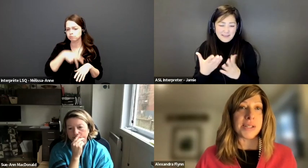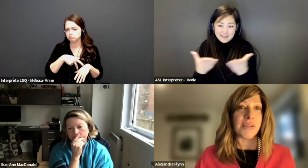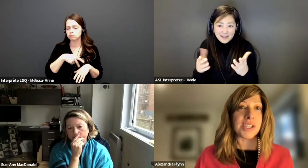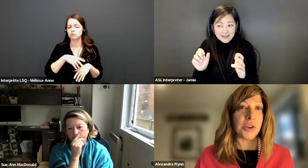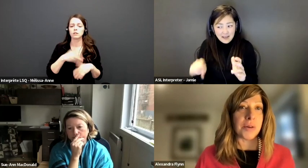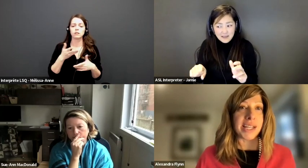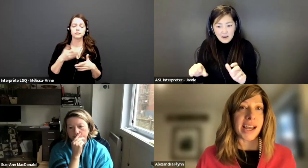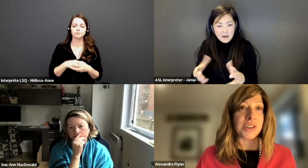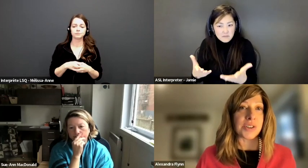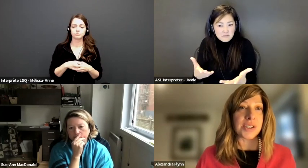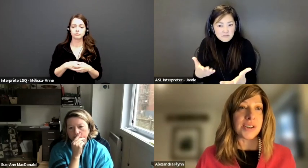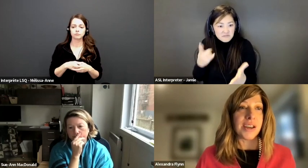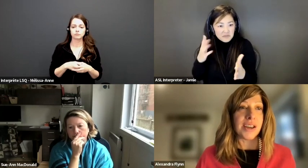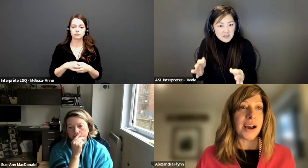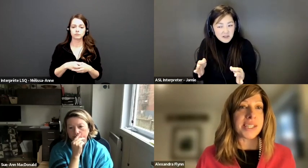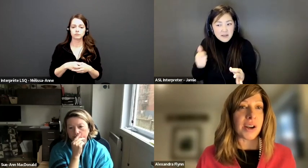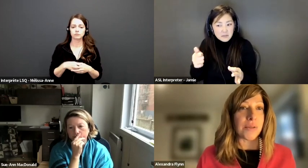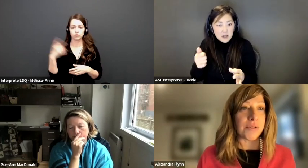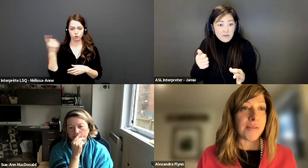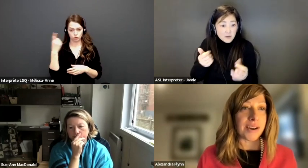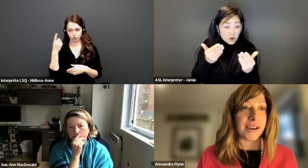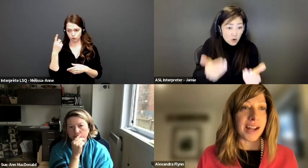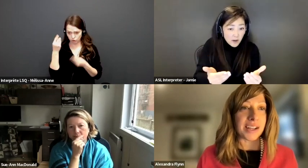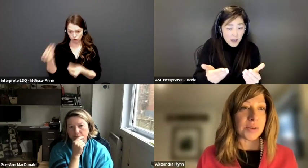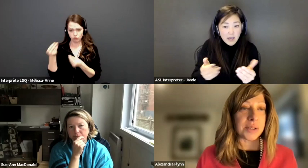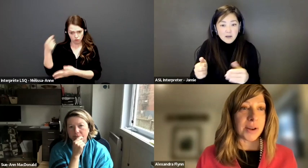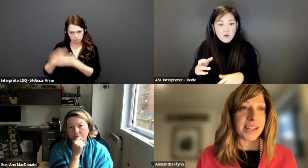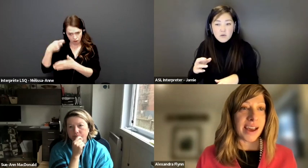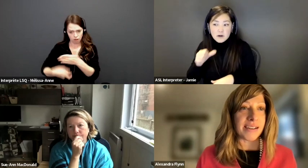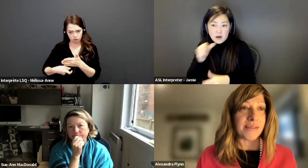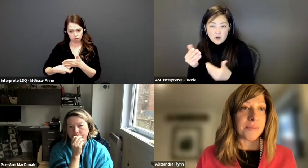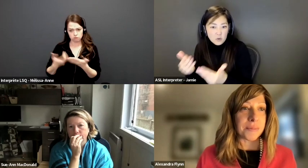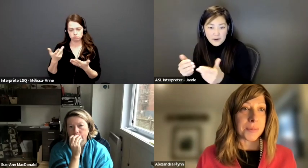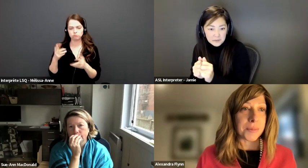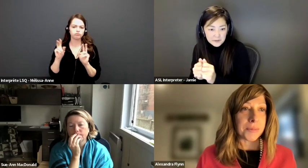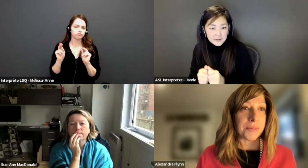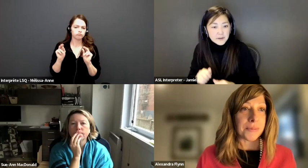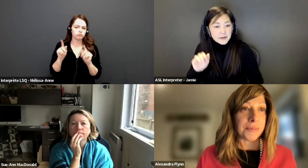understand themselves as human rights actors. Esther, I don't know if you have anything to respond to that.